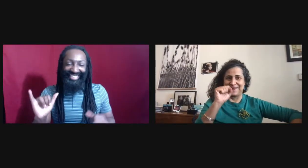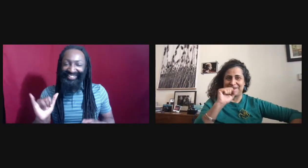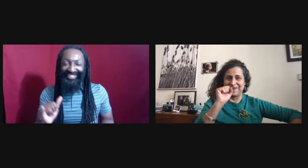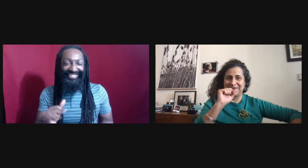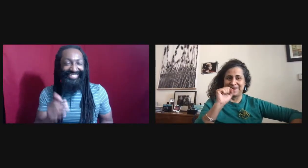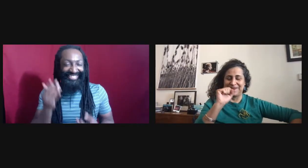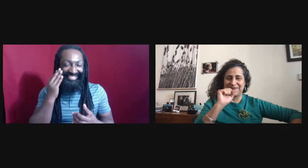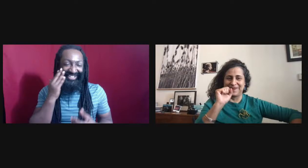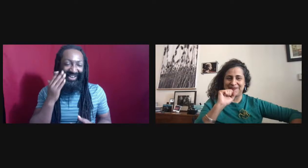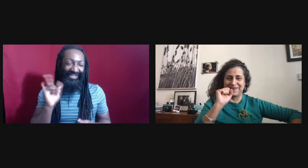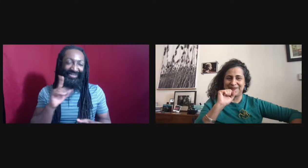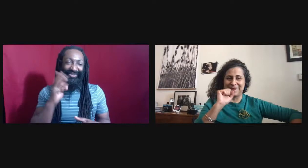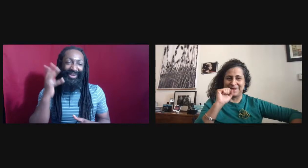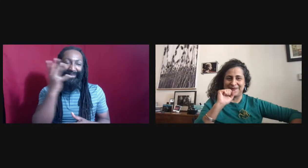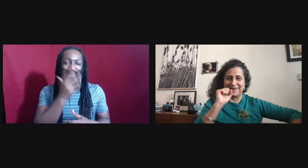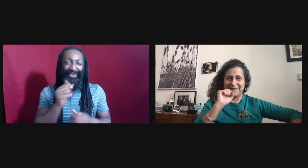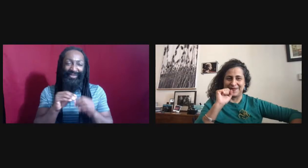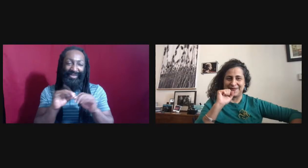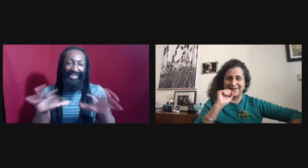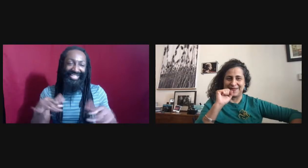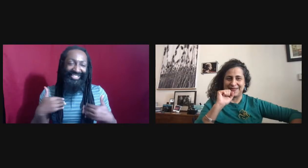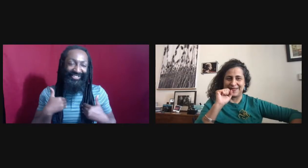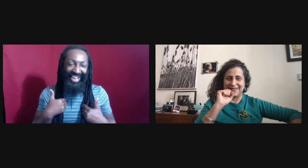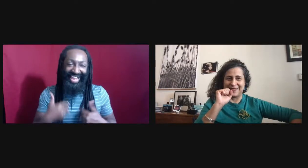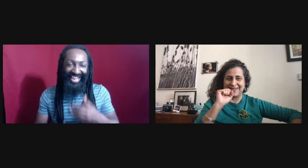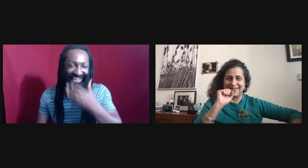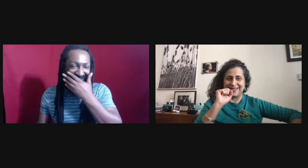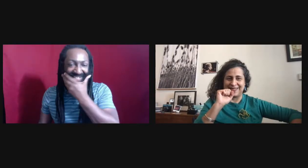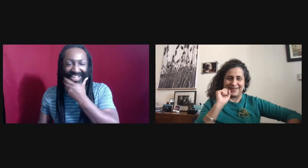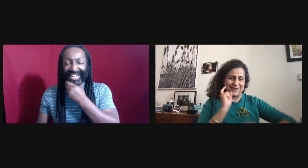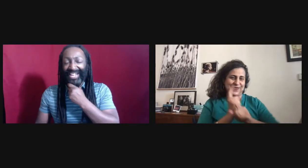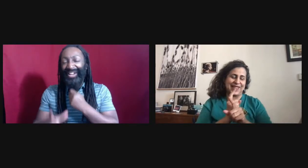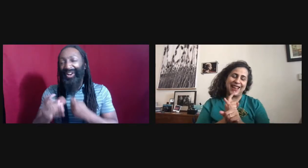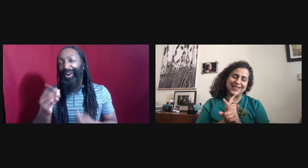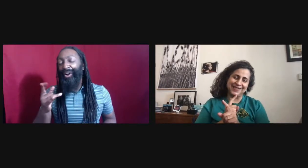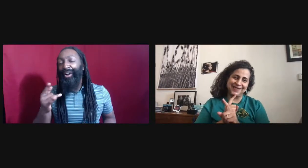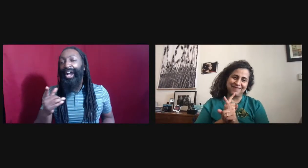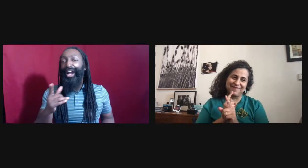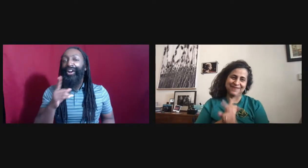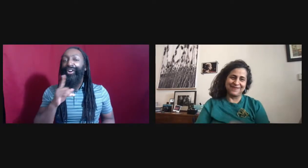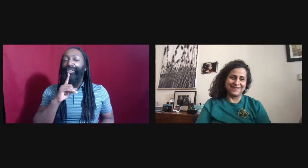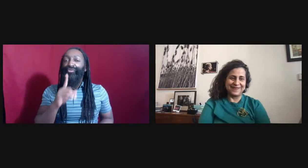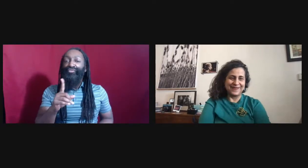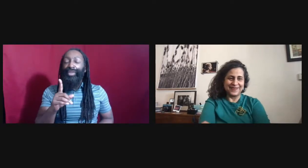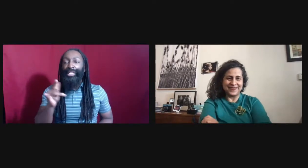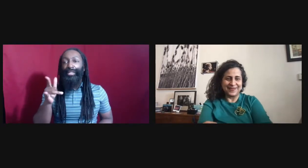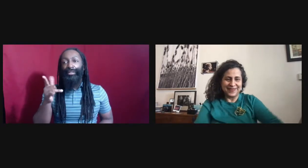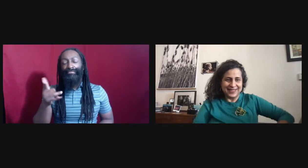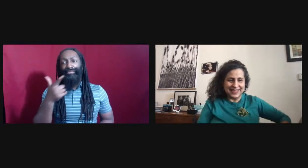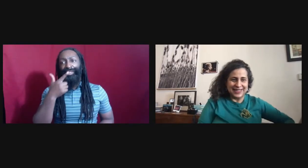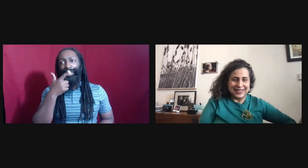got to love parenthood, I know. Mm-hmm. And such a blessing to have.